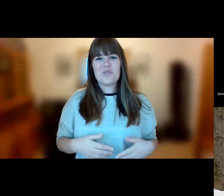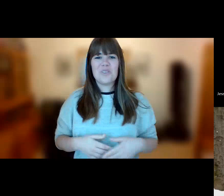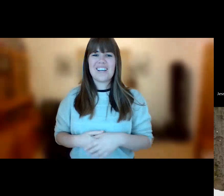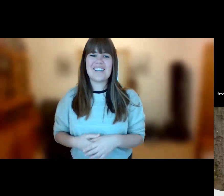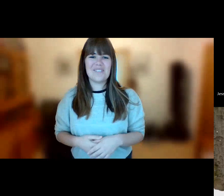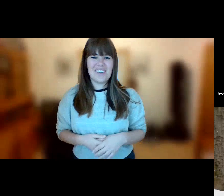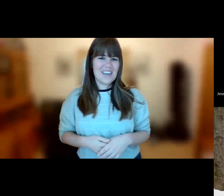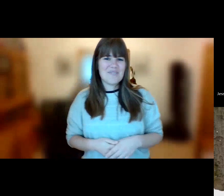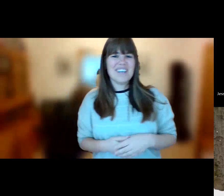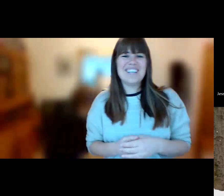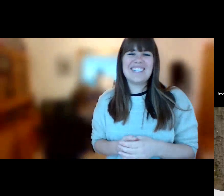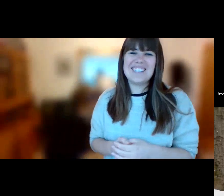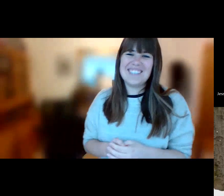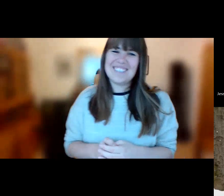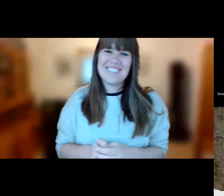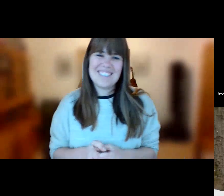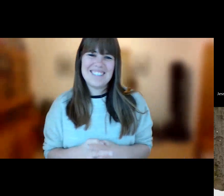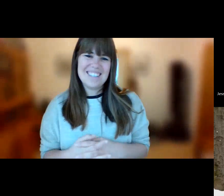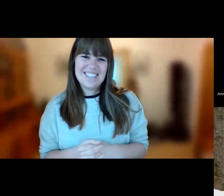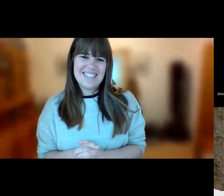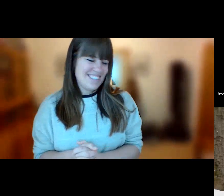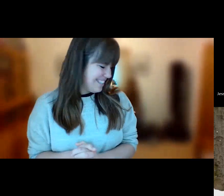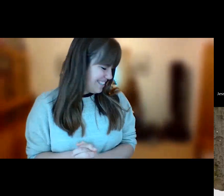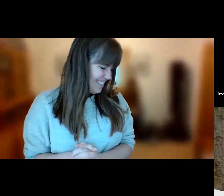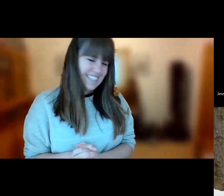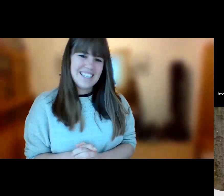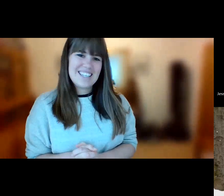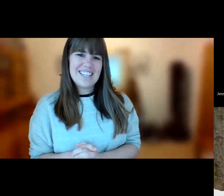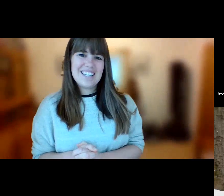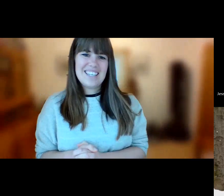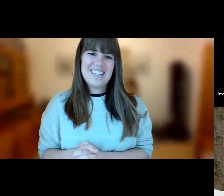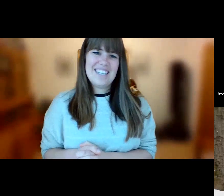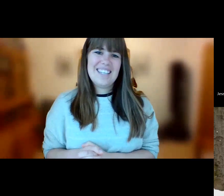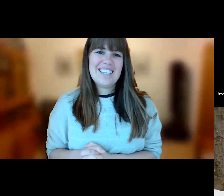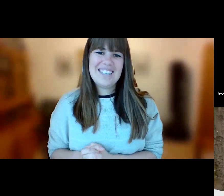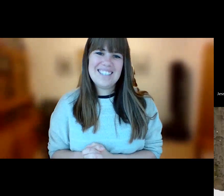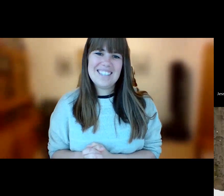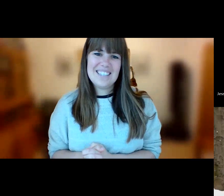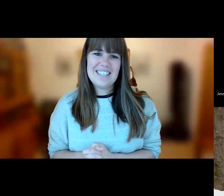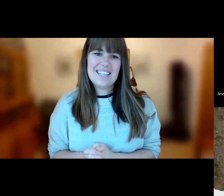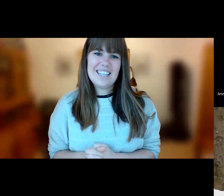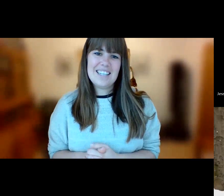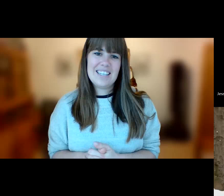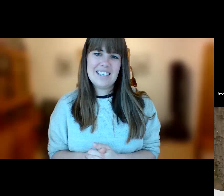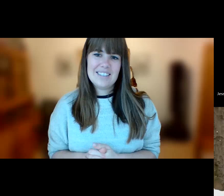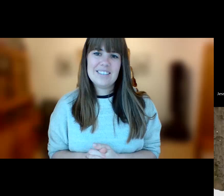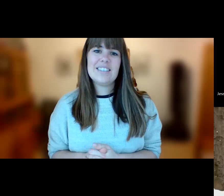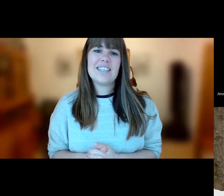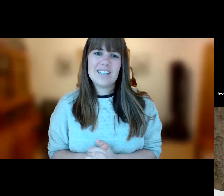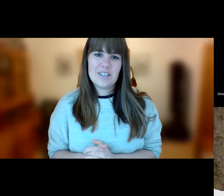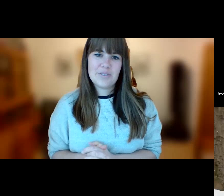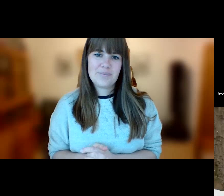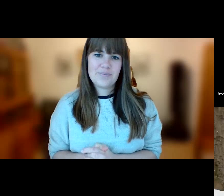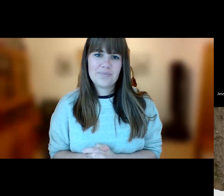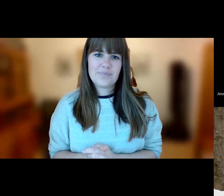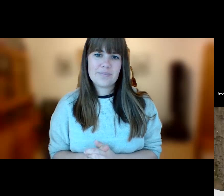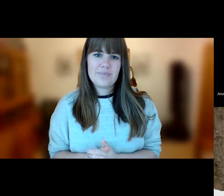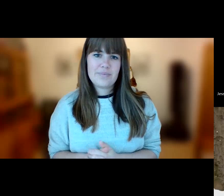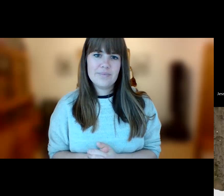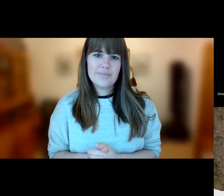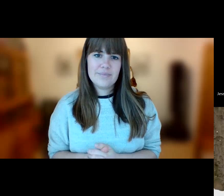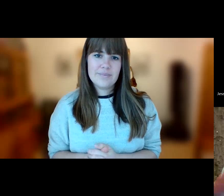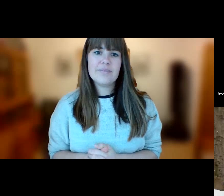proper tool that I can give you yet, but I think you articulated that beautifully, actually. Yeah, that was very clear. And I think, yeah, I've noted